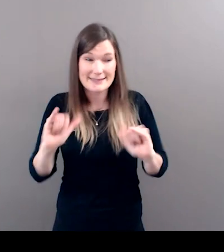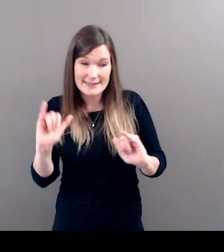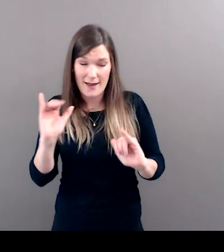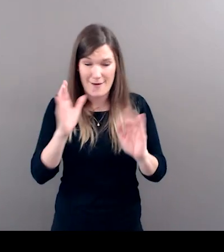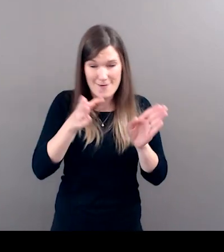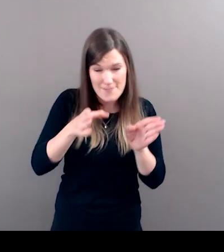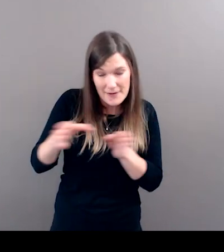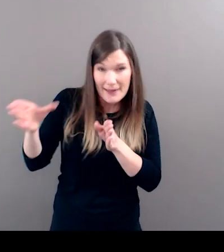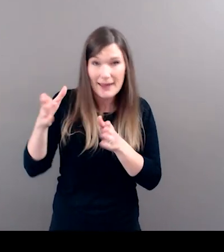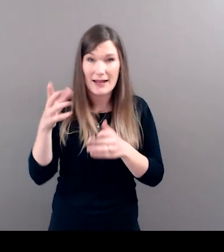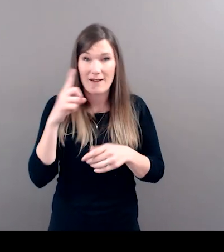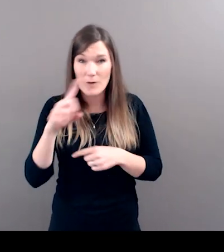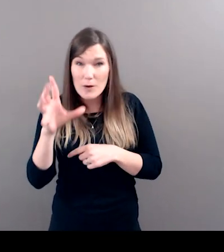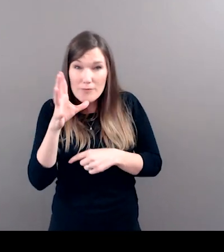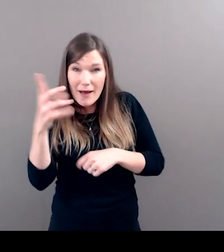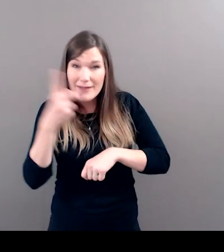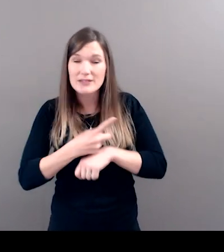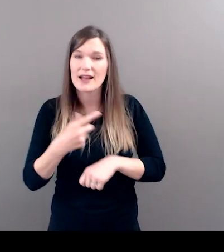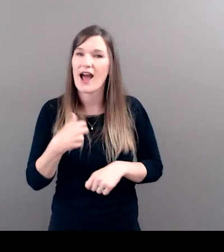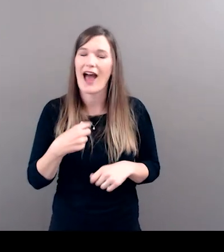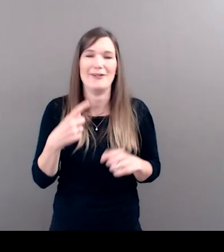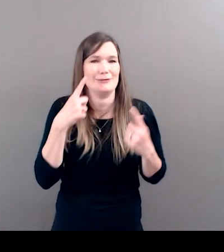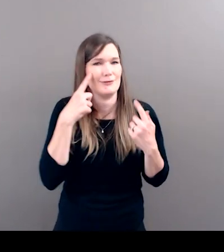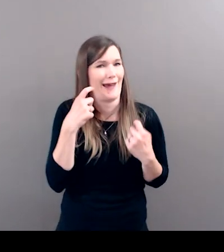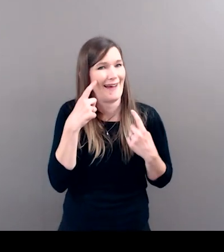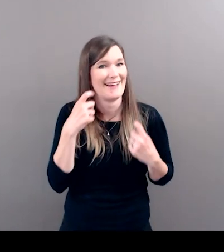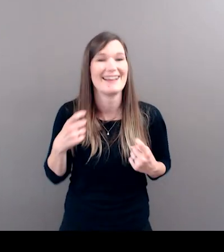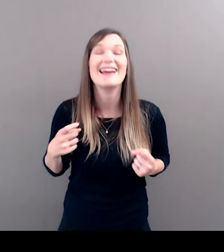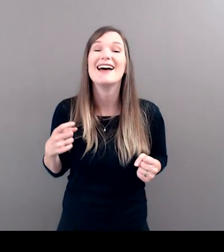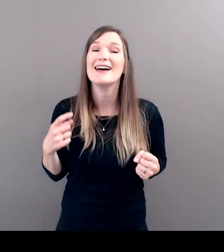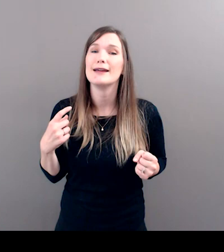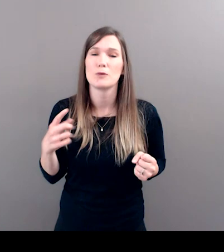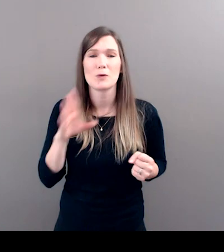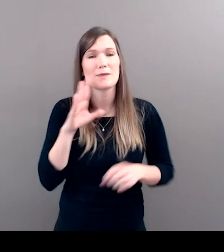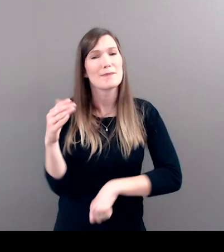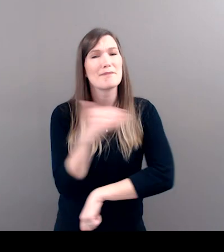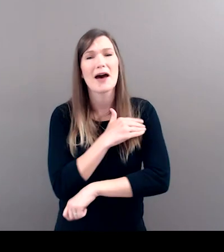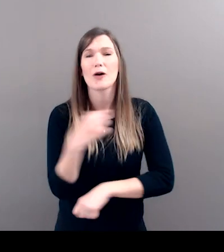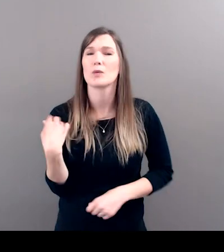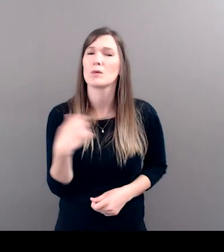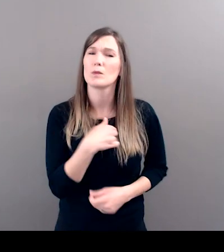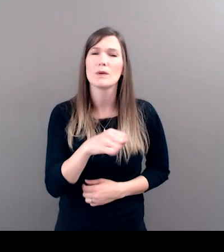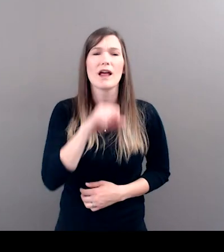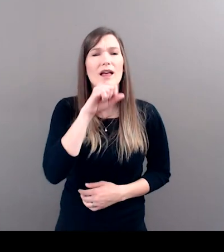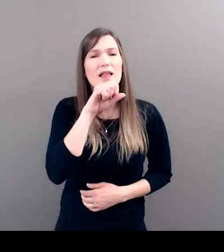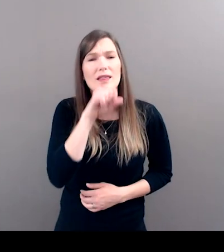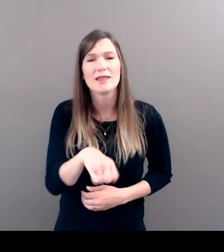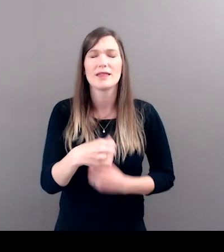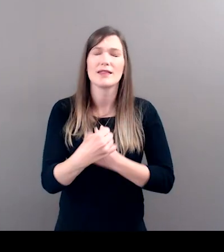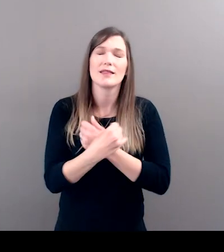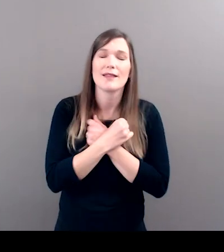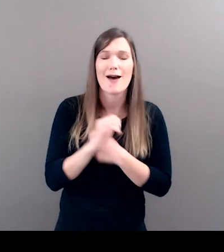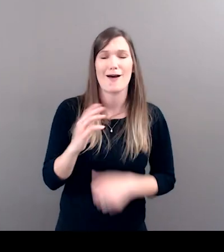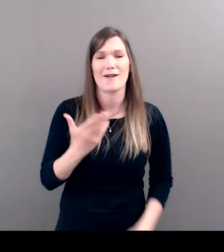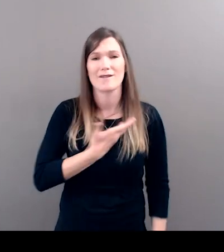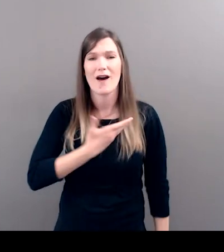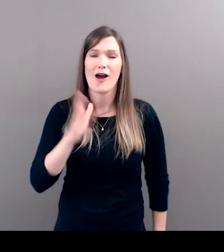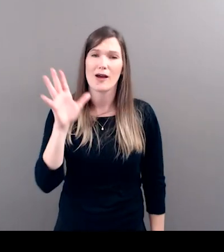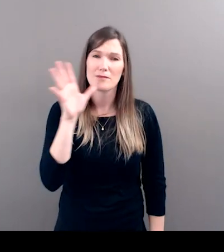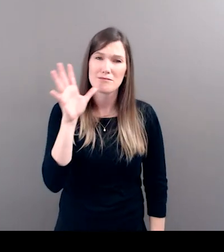so powerful. And we love our mothers, El Día de la Madre. We love our mothers.